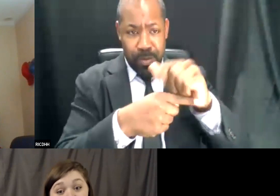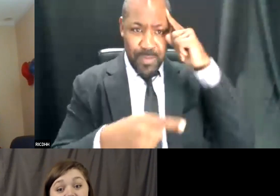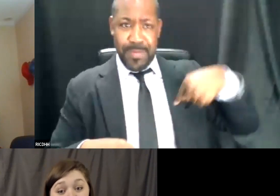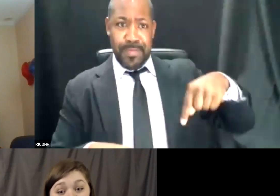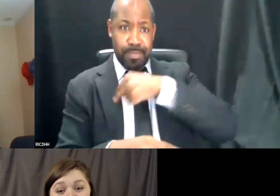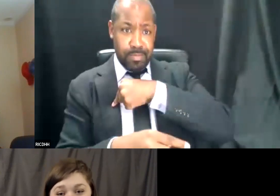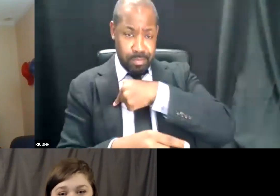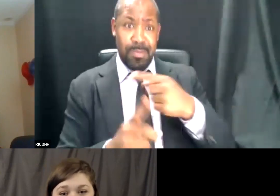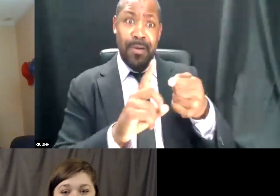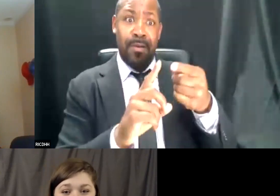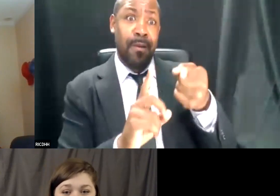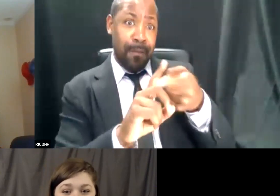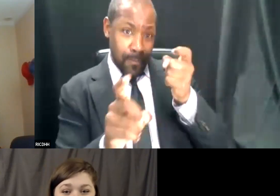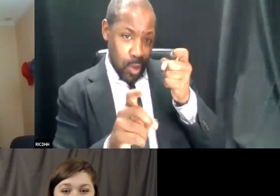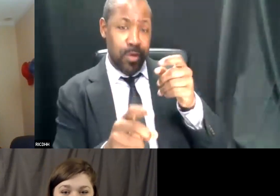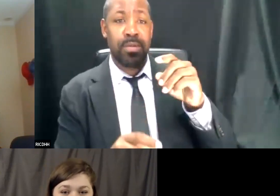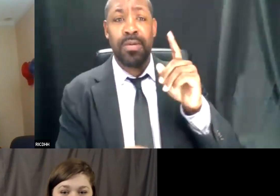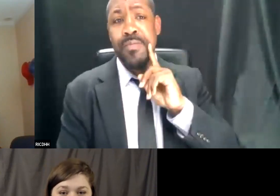3 people joining the training